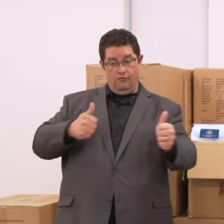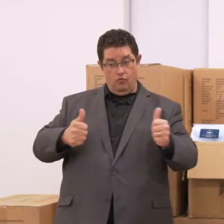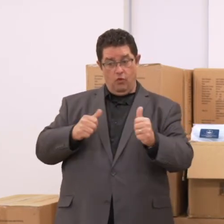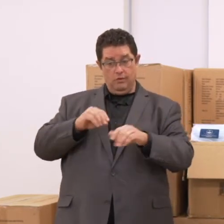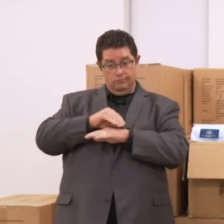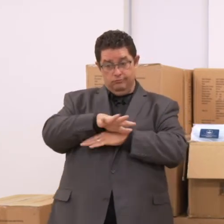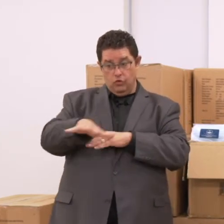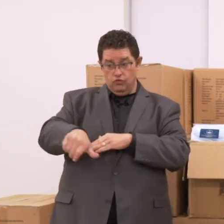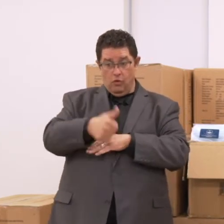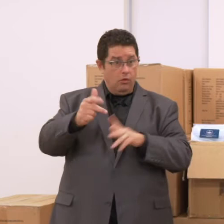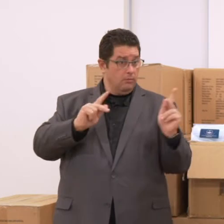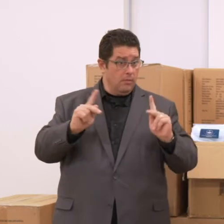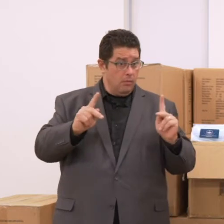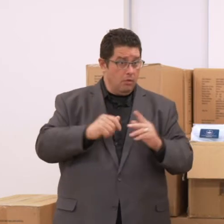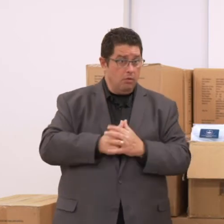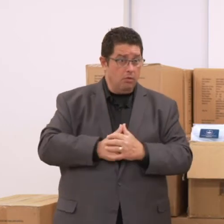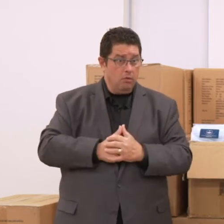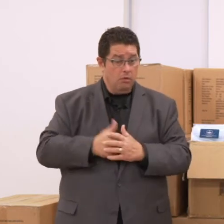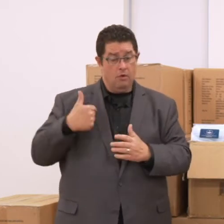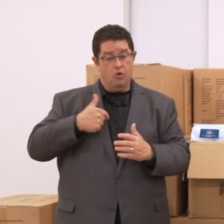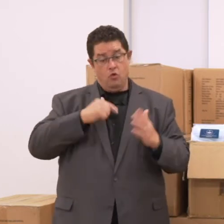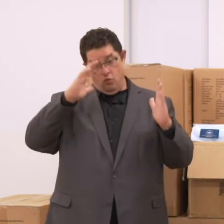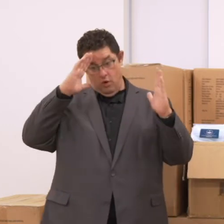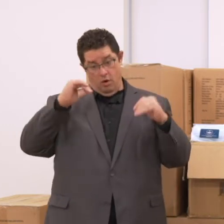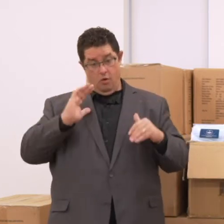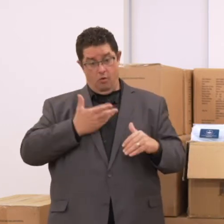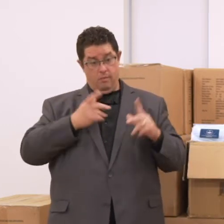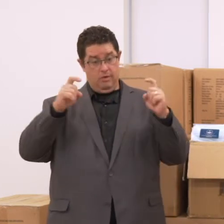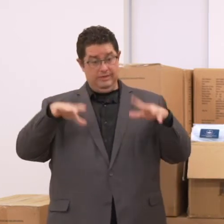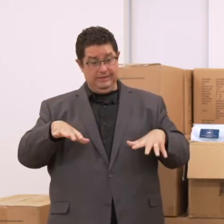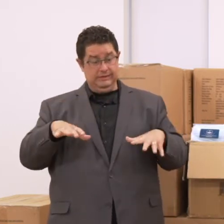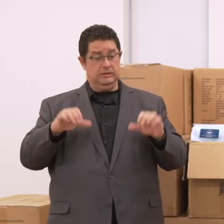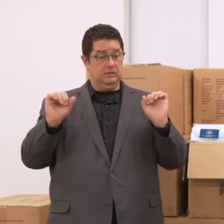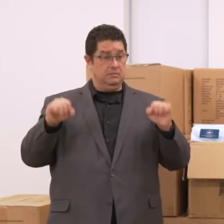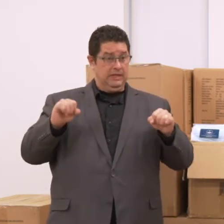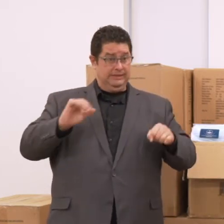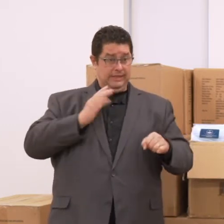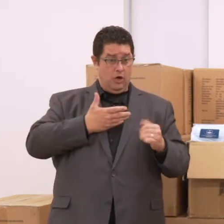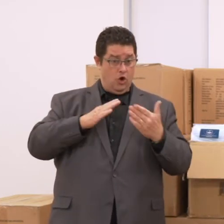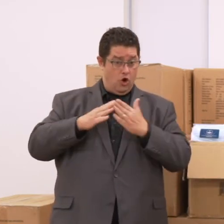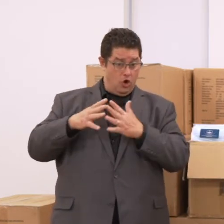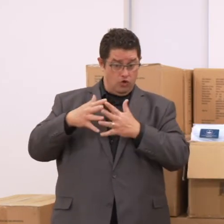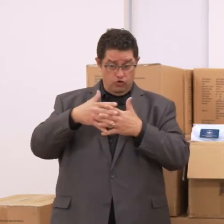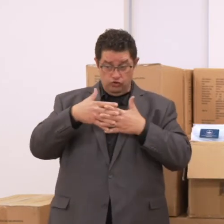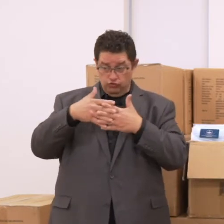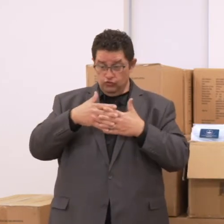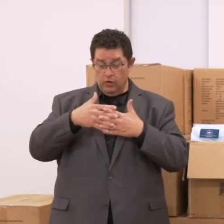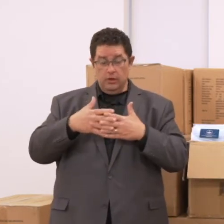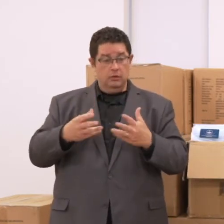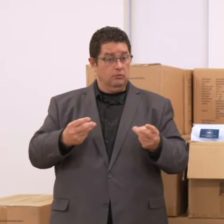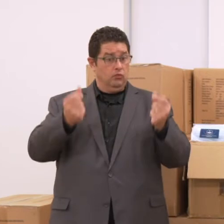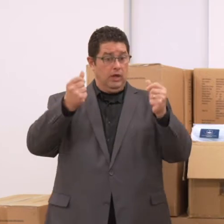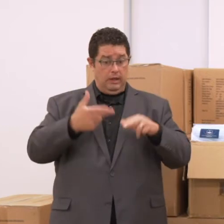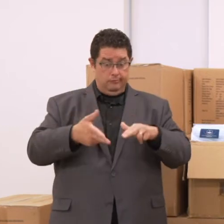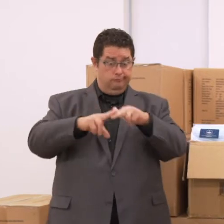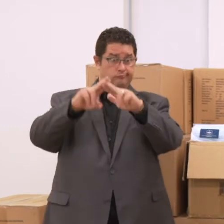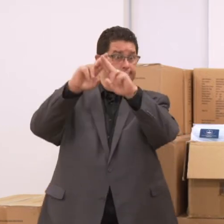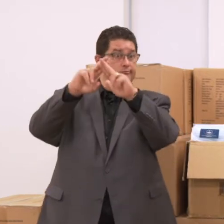result. We hope that our testing capacity in our country will get to the point here very quickly where we can get tests in 24 or